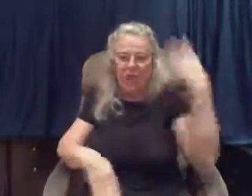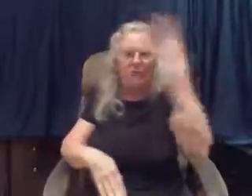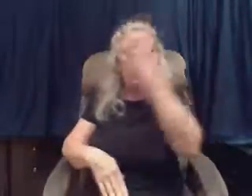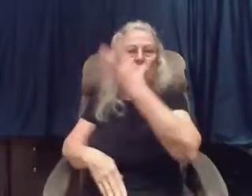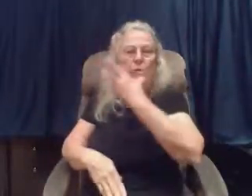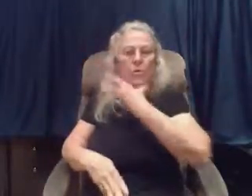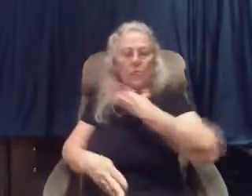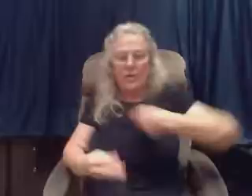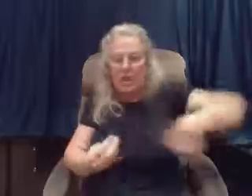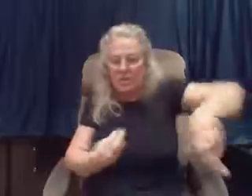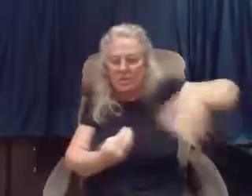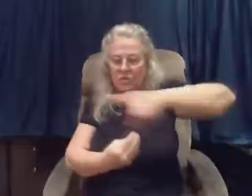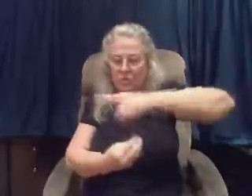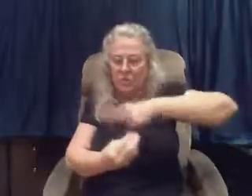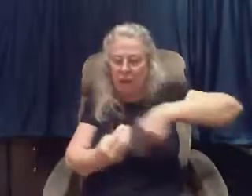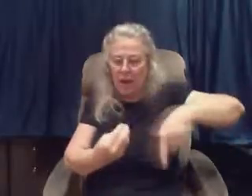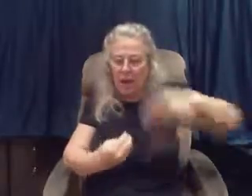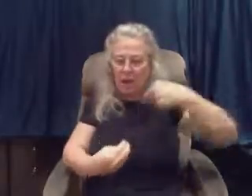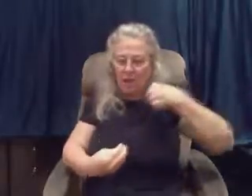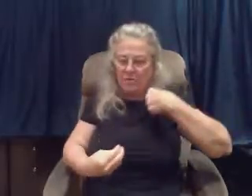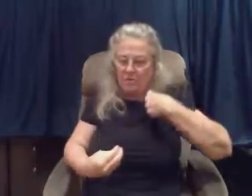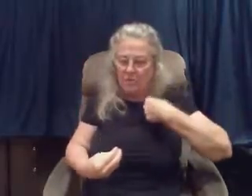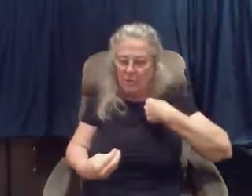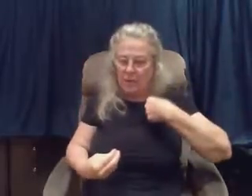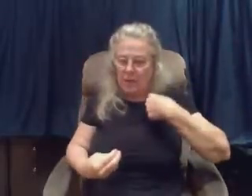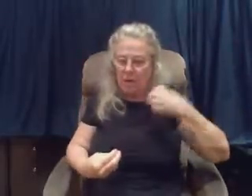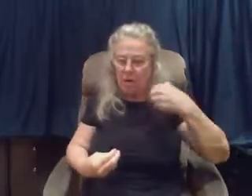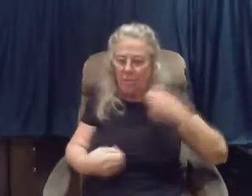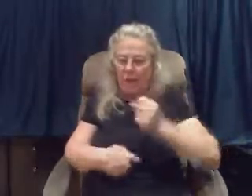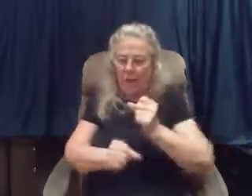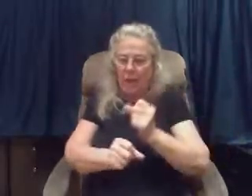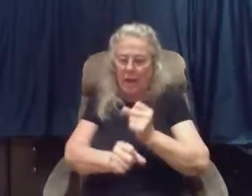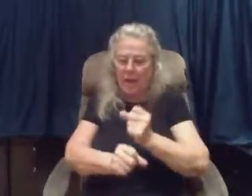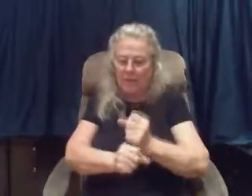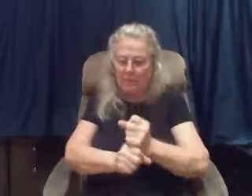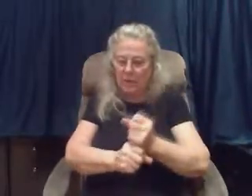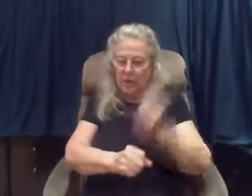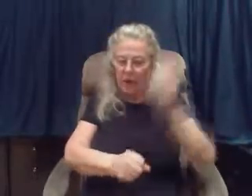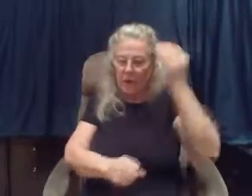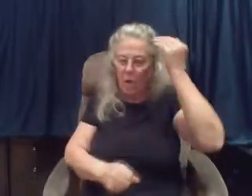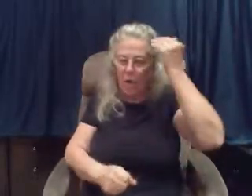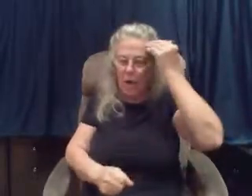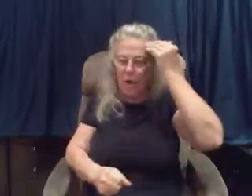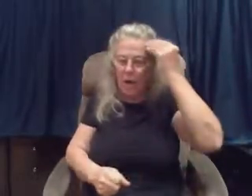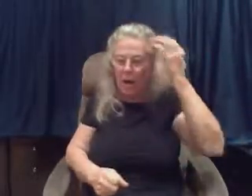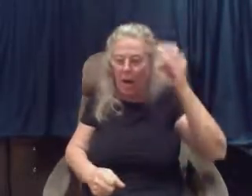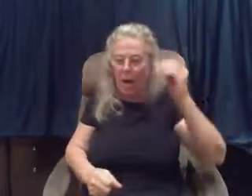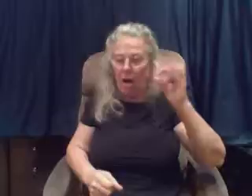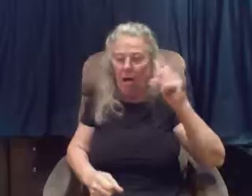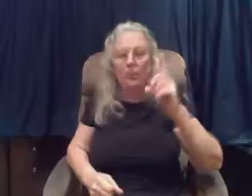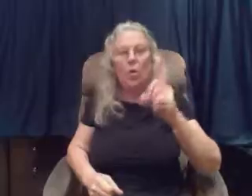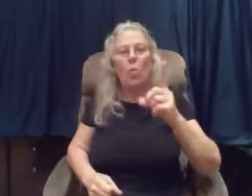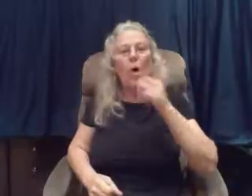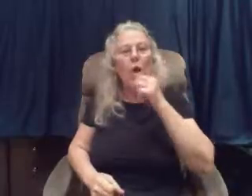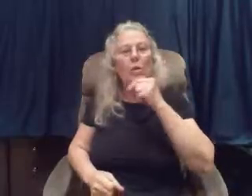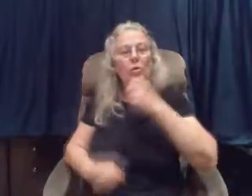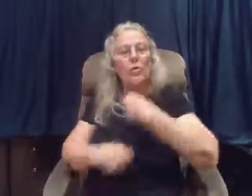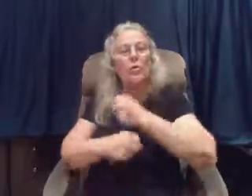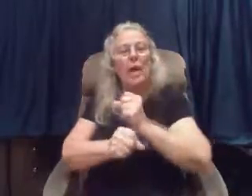the beauty that surrounds me all makes me aware of the one who